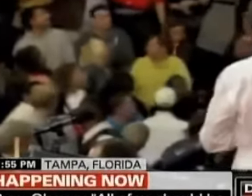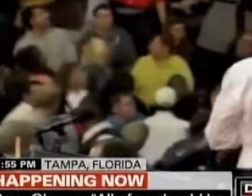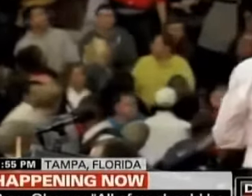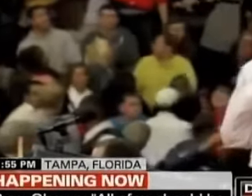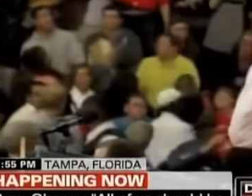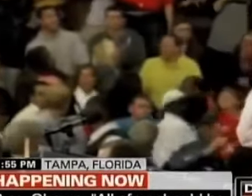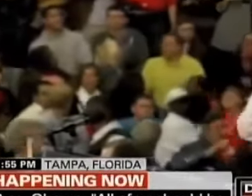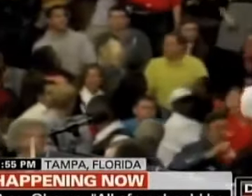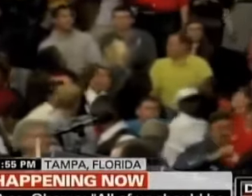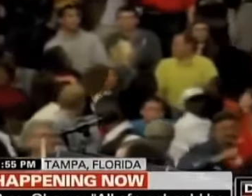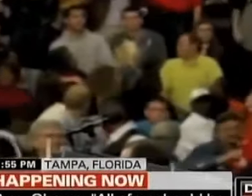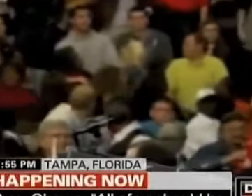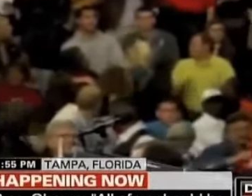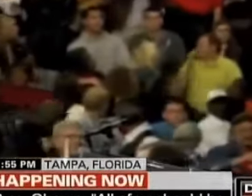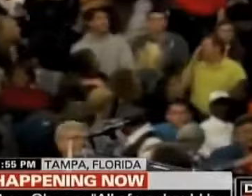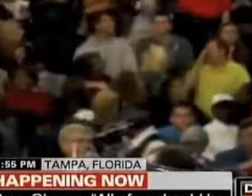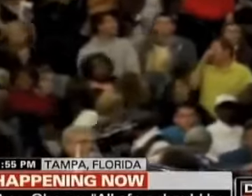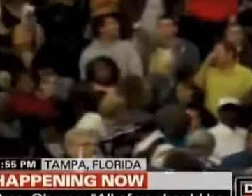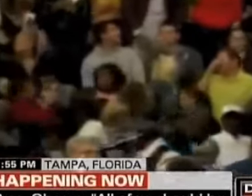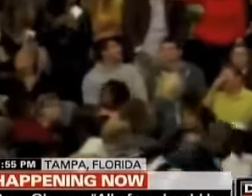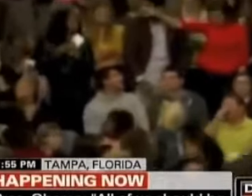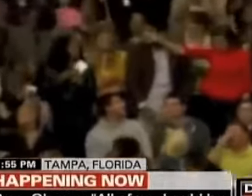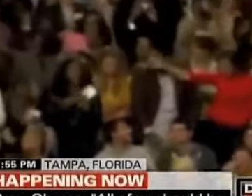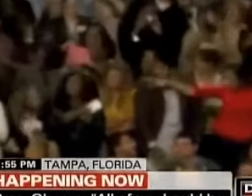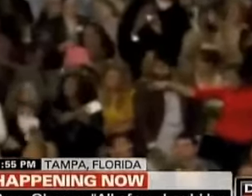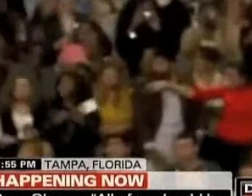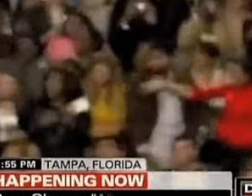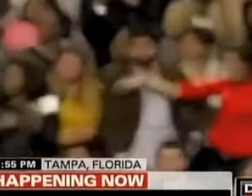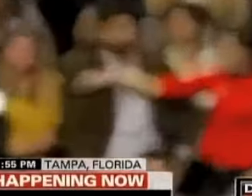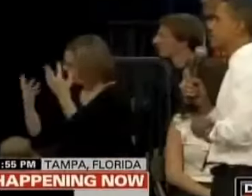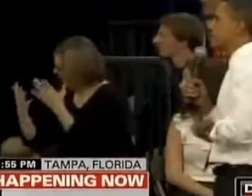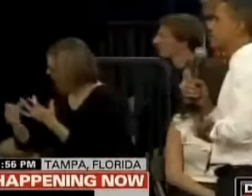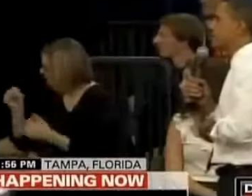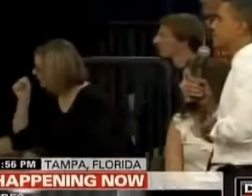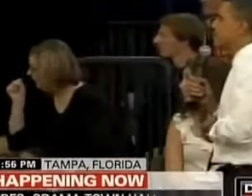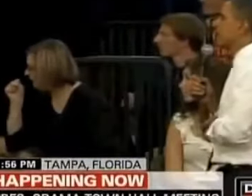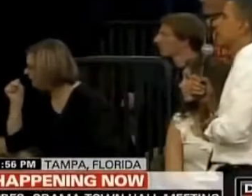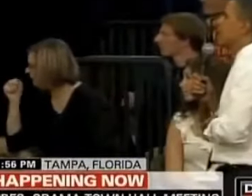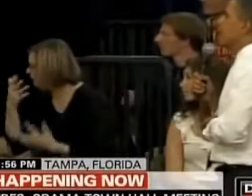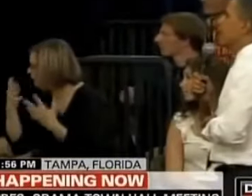you don't mind, introduce yourself. Wait for the microphone. The microphone will be coming up. And